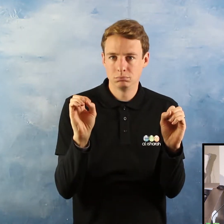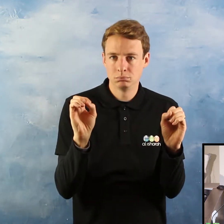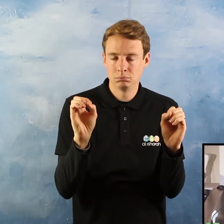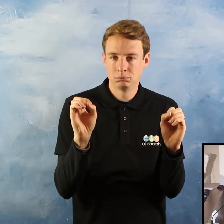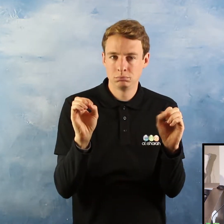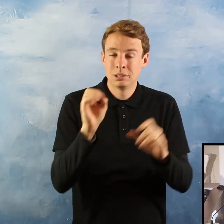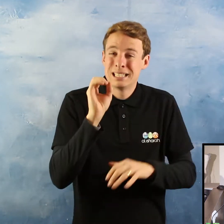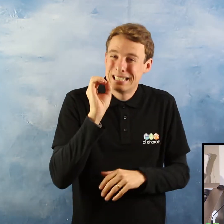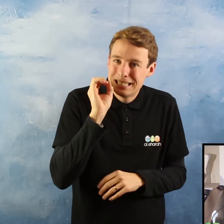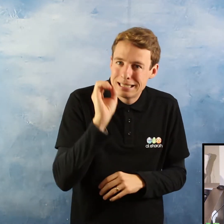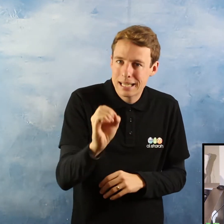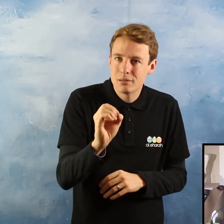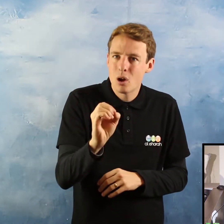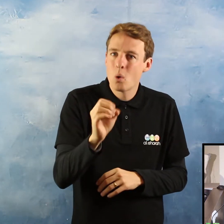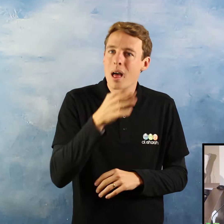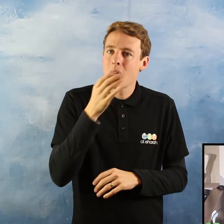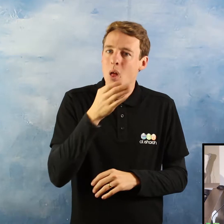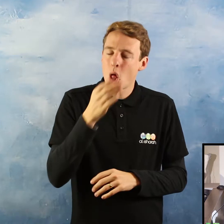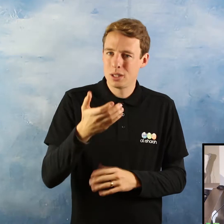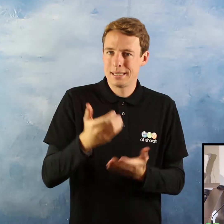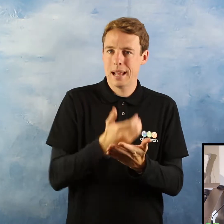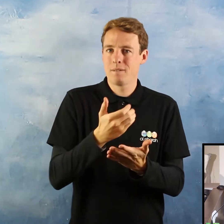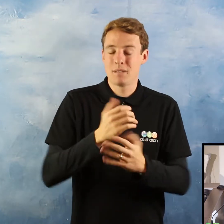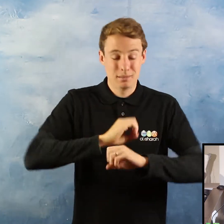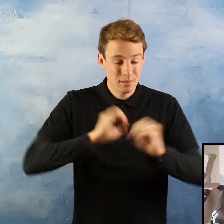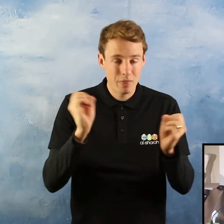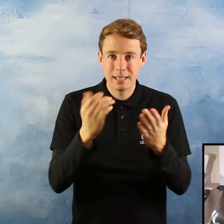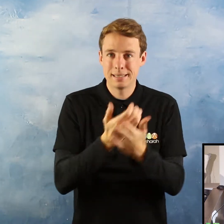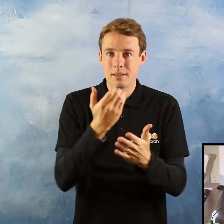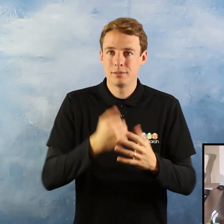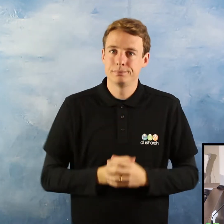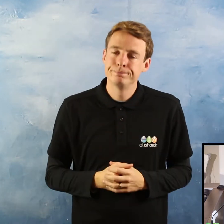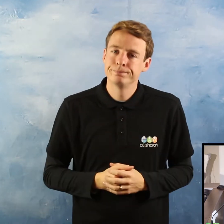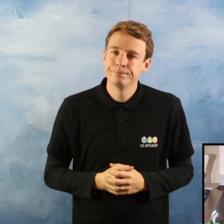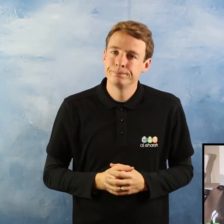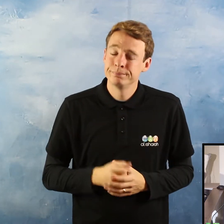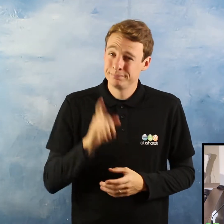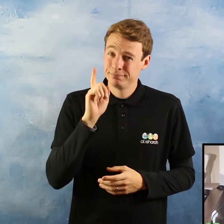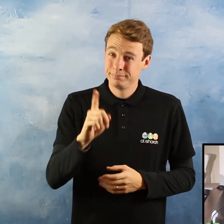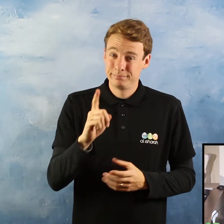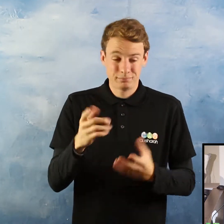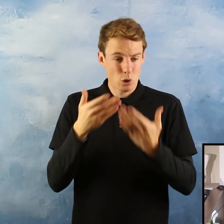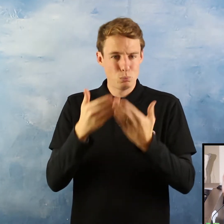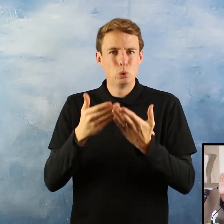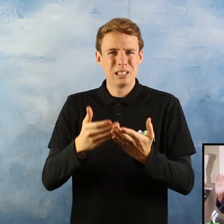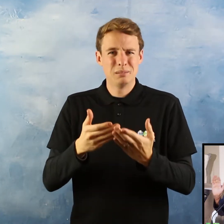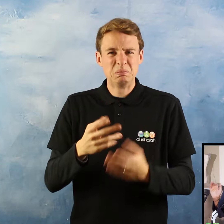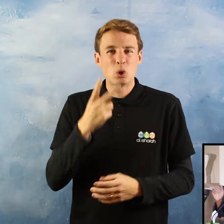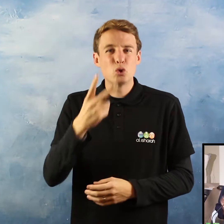Now, we know, Muslims knew about 2,000 years back, the alcohol no